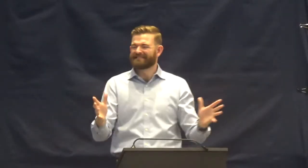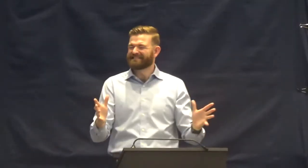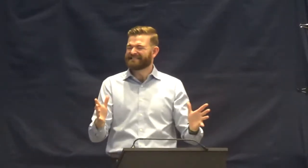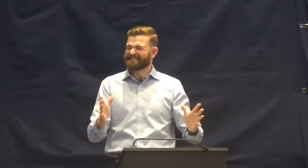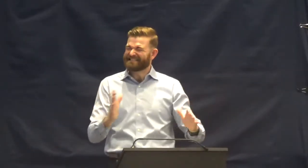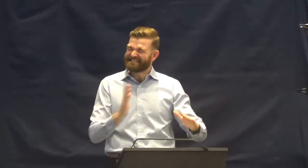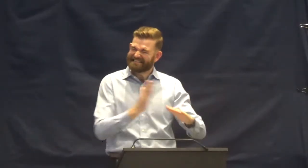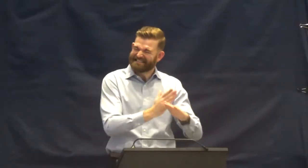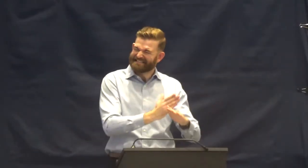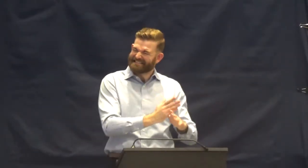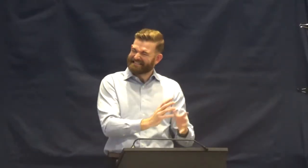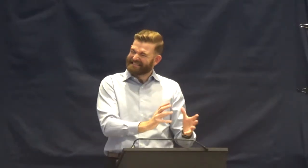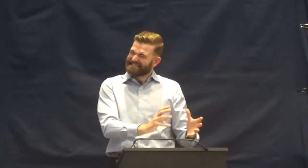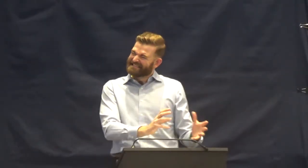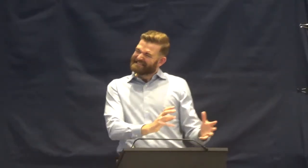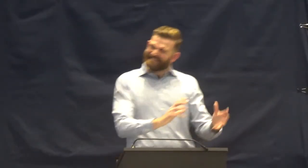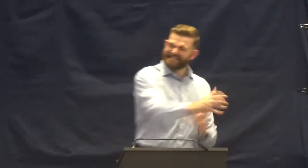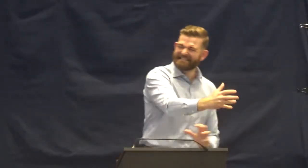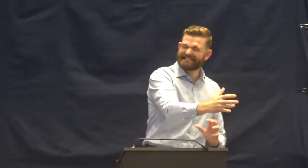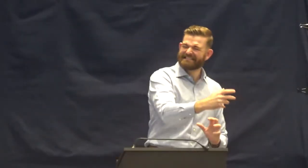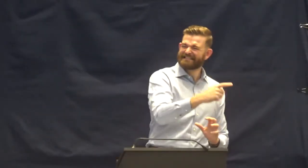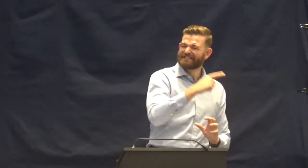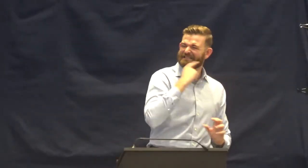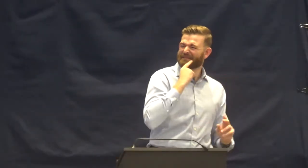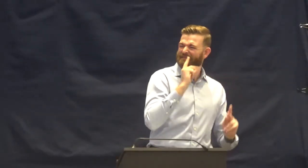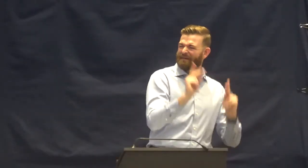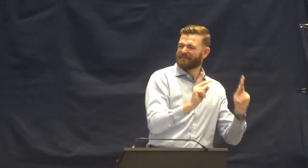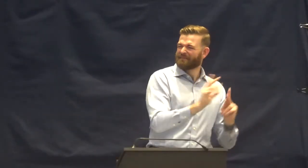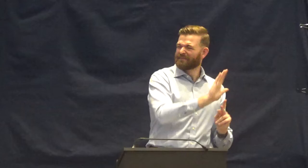this, but I just want to encourage you to keep